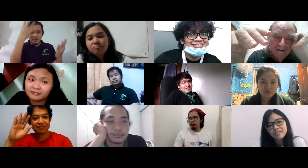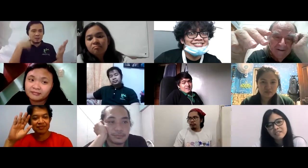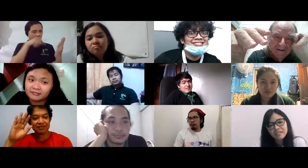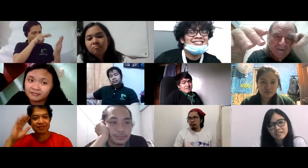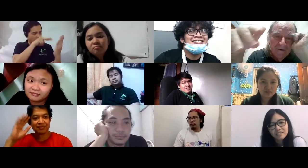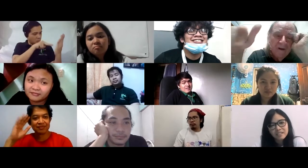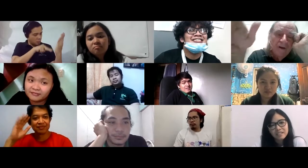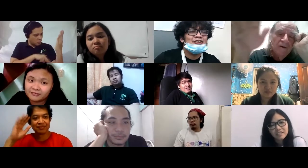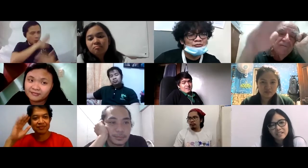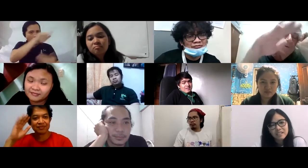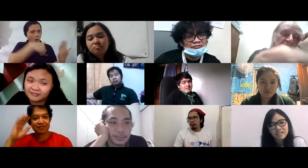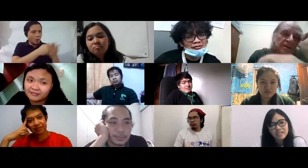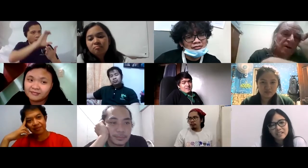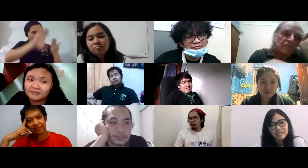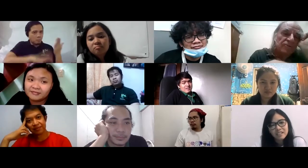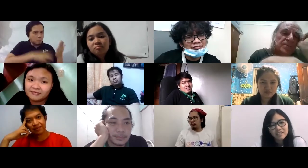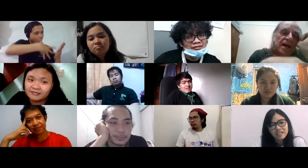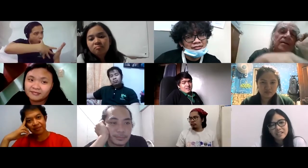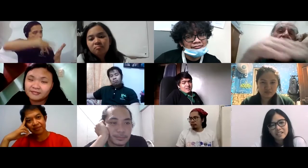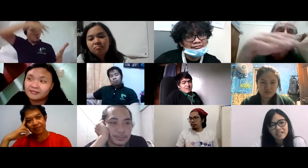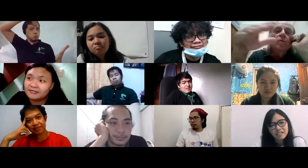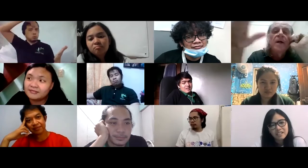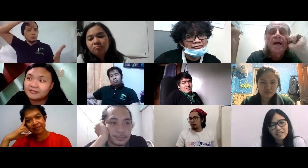material. In English, we say back and forth.